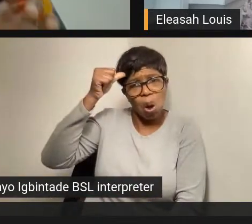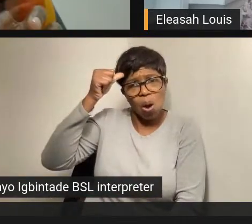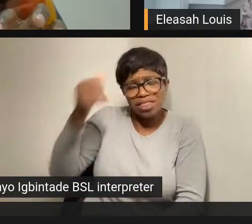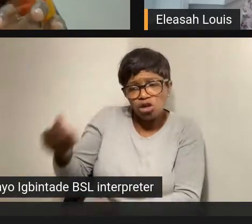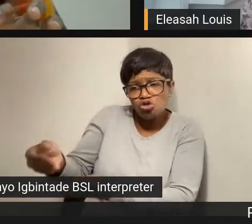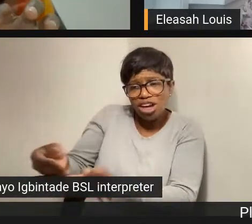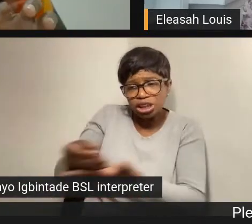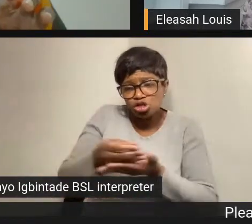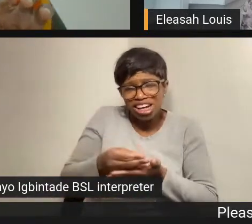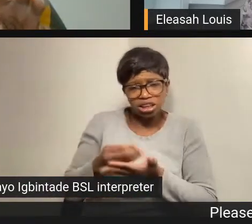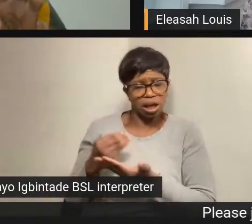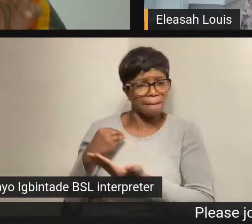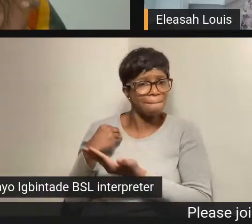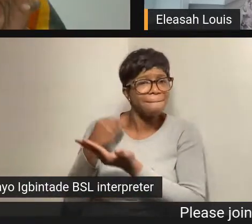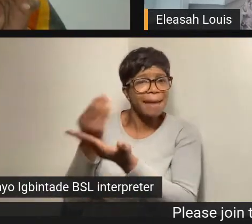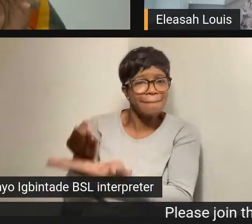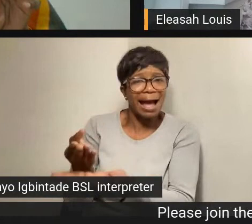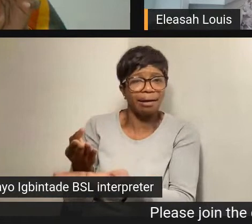and restitution